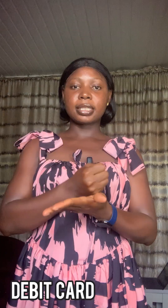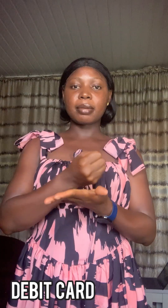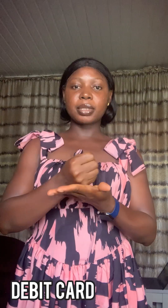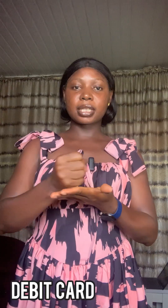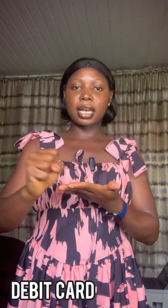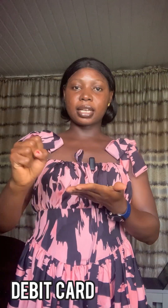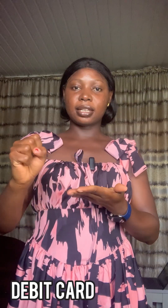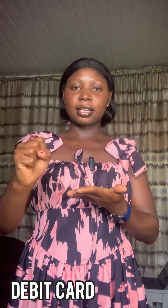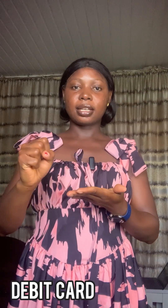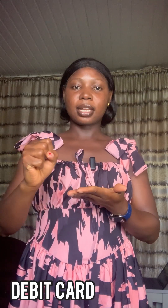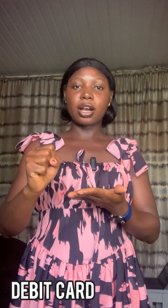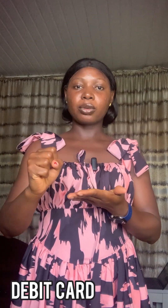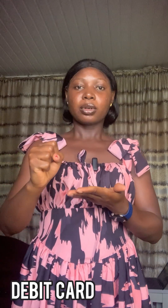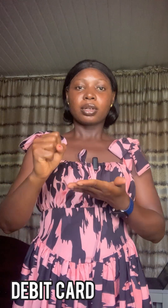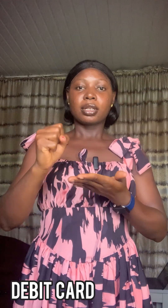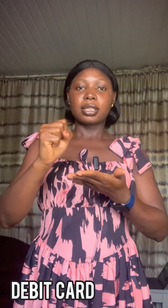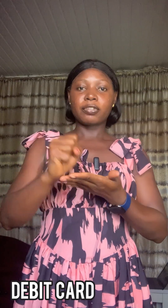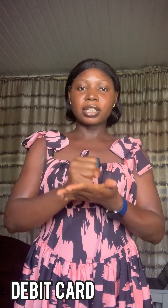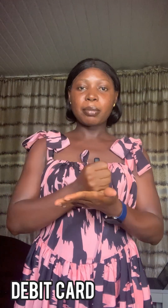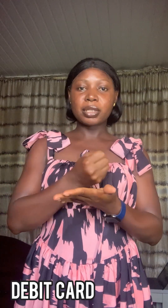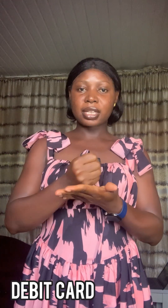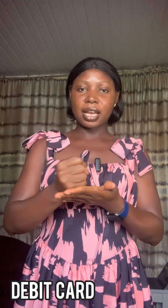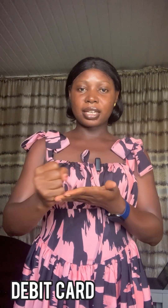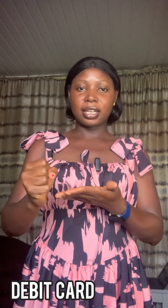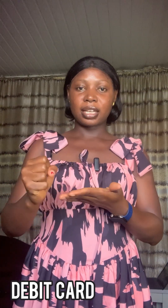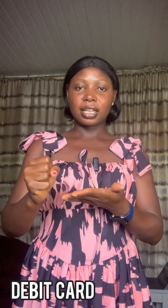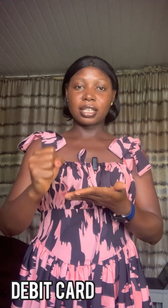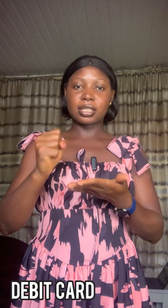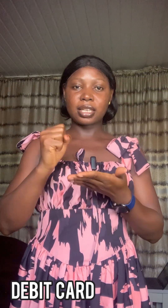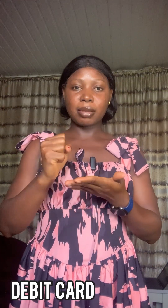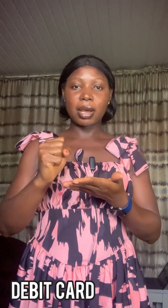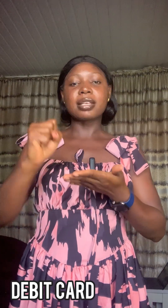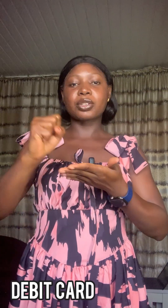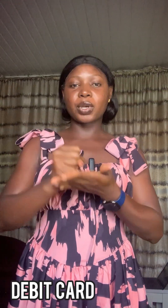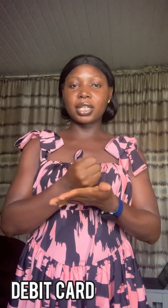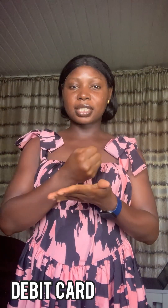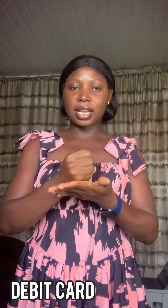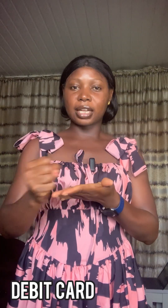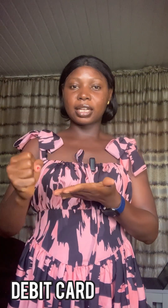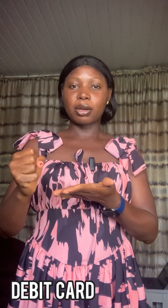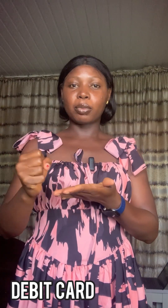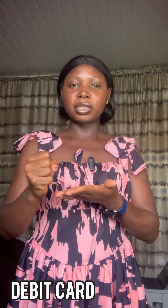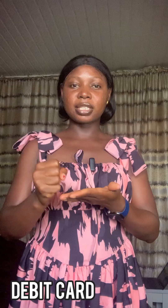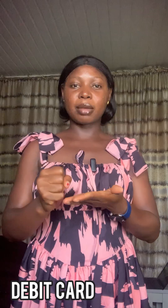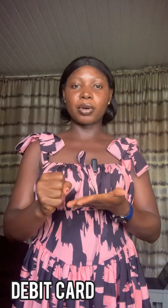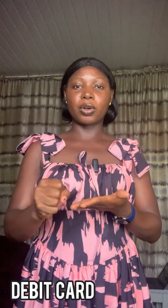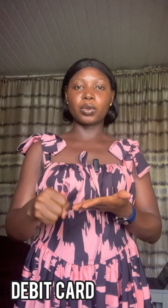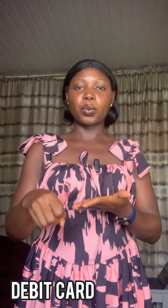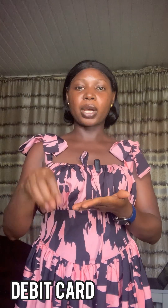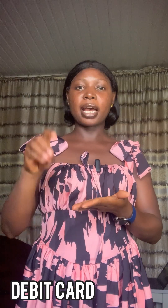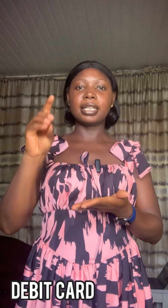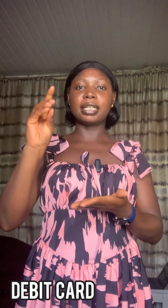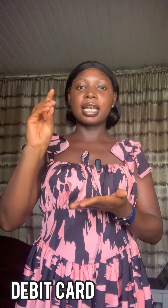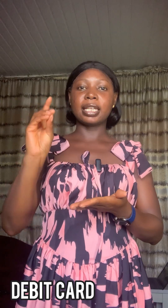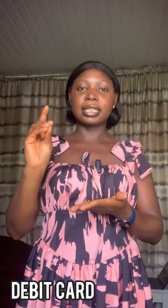Debit card. Now for debit card, it's same as credit card, but this time around we are adding